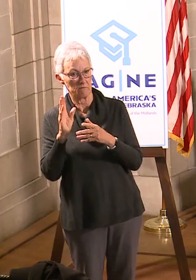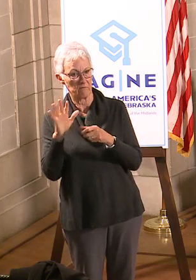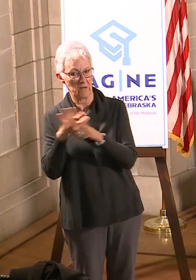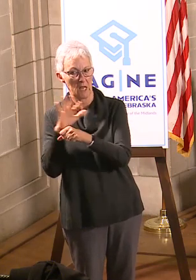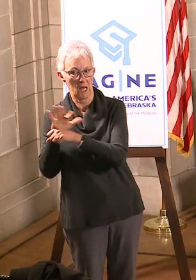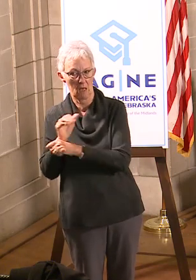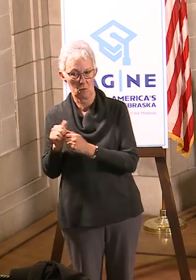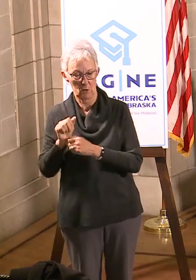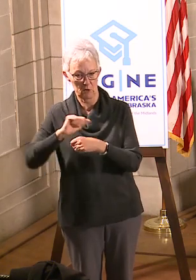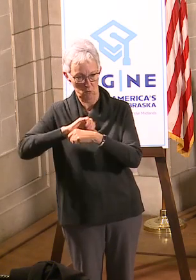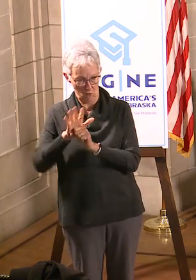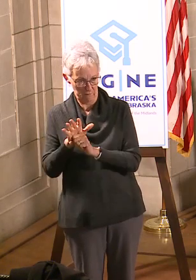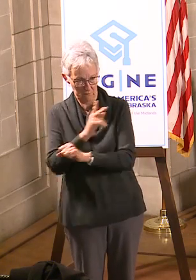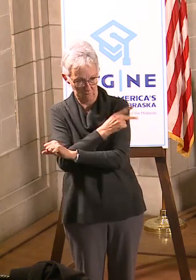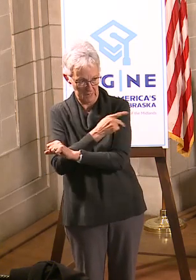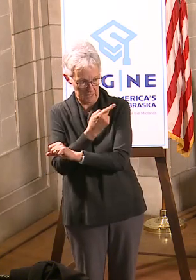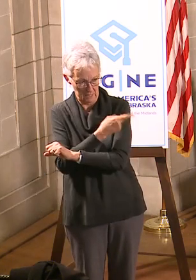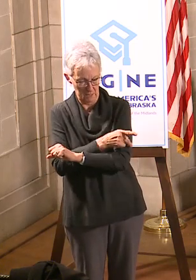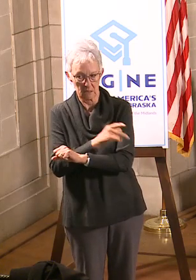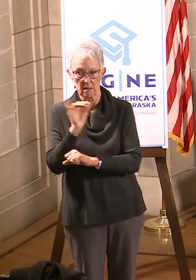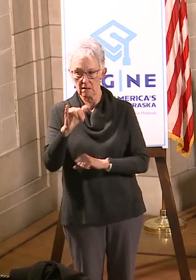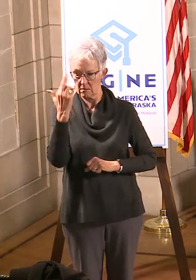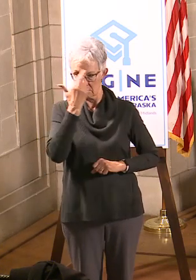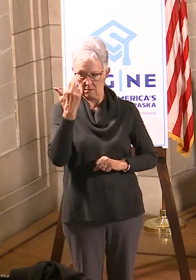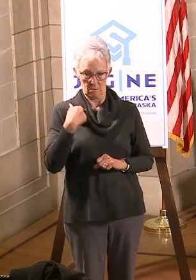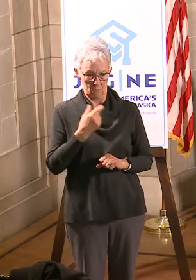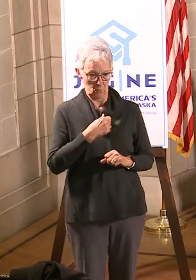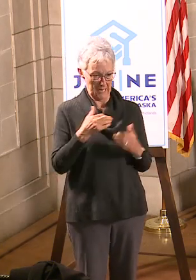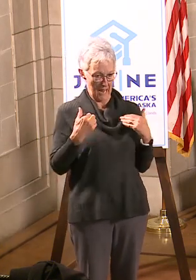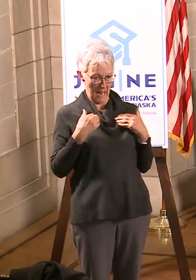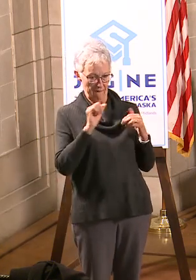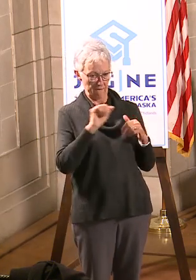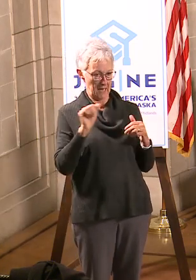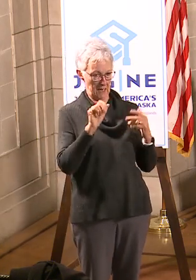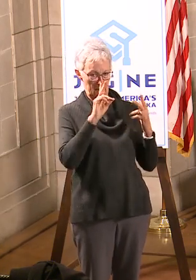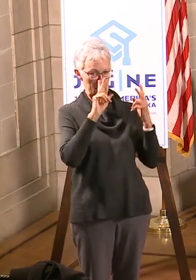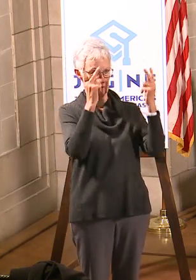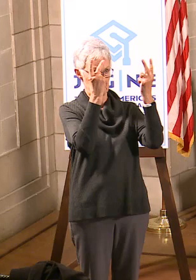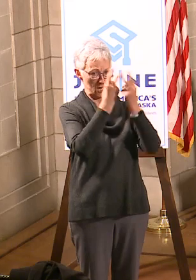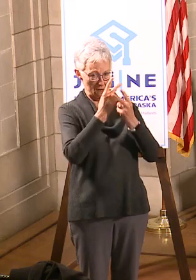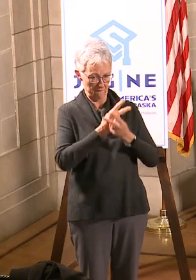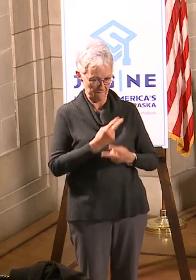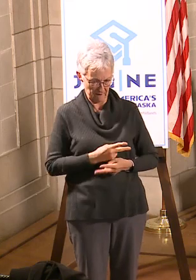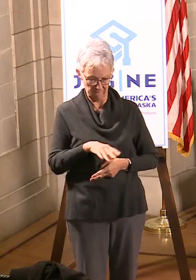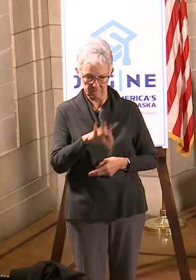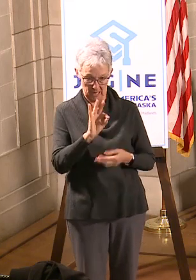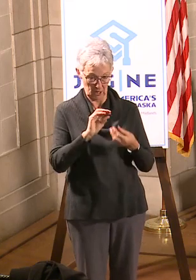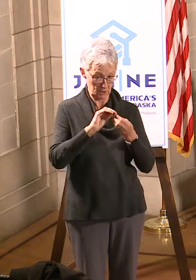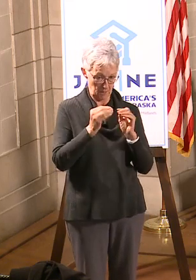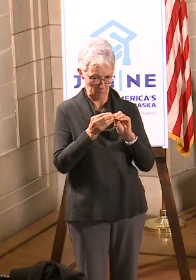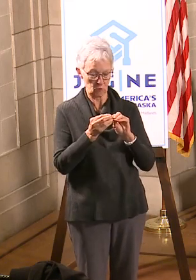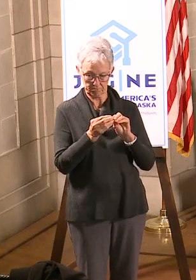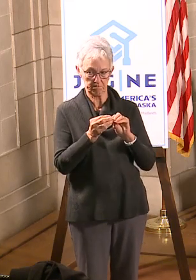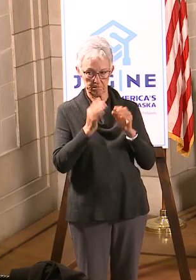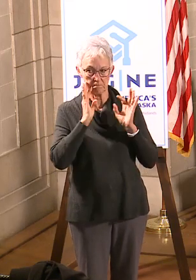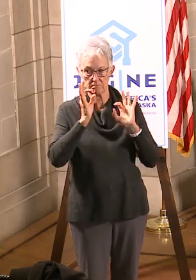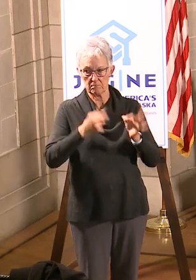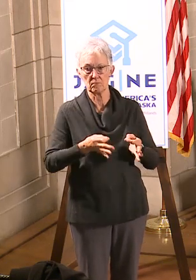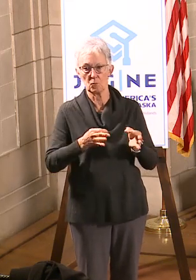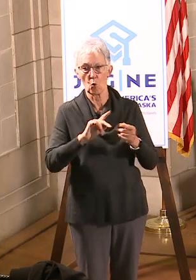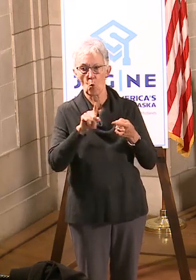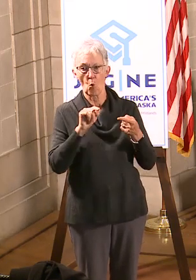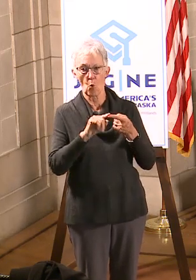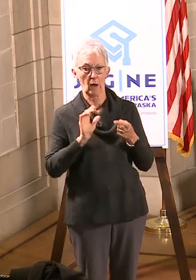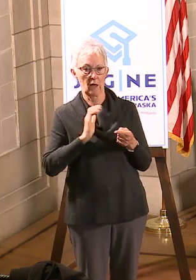we've used as our metric. That's what we've used as our guiding, star, so to speak, with regard to how we make these determinations. And that's what